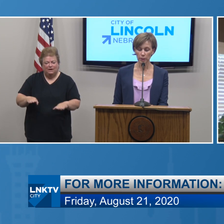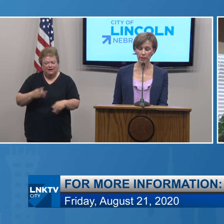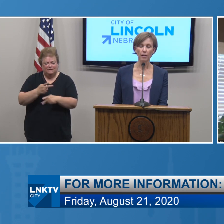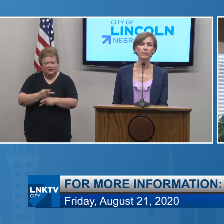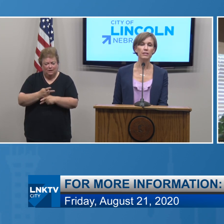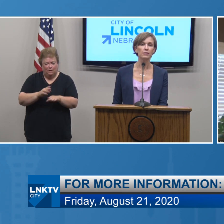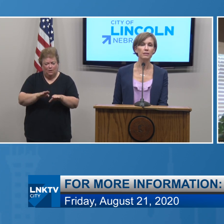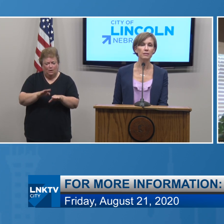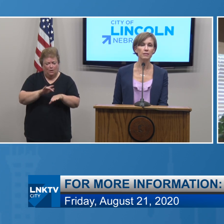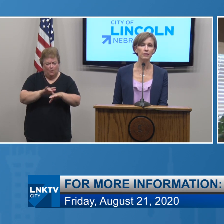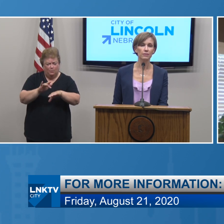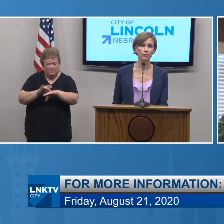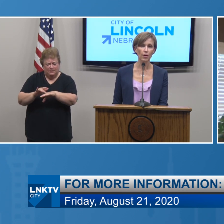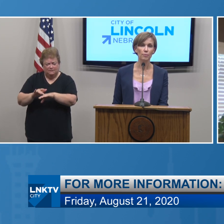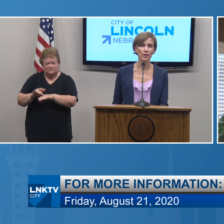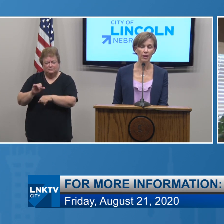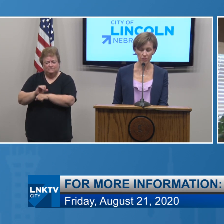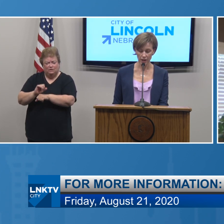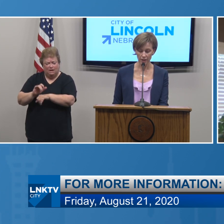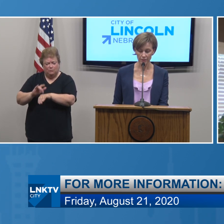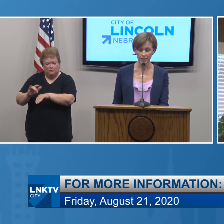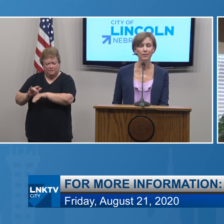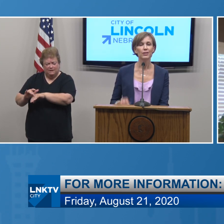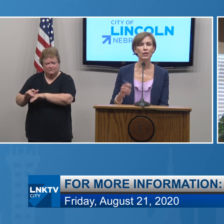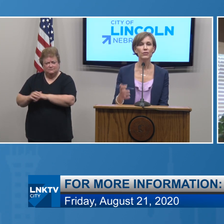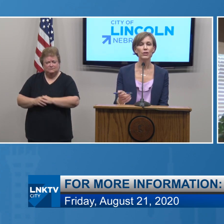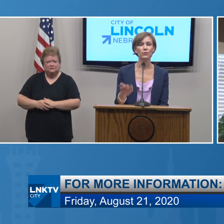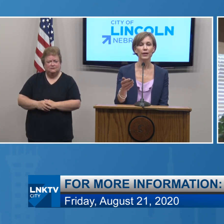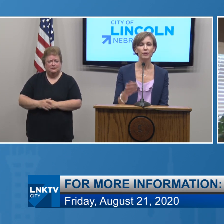the availability of assistance from the CARES Act. Over to you, Ann.